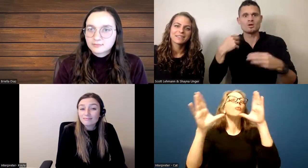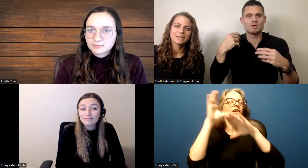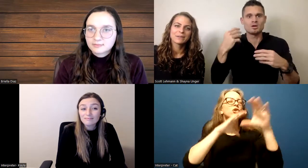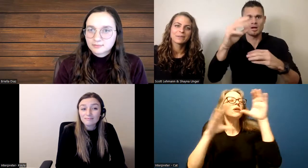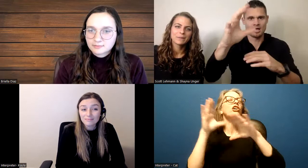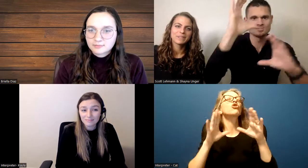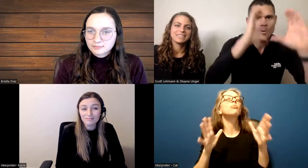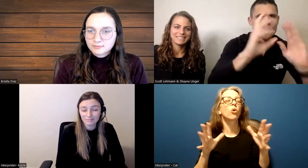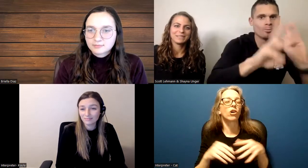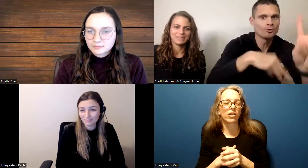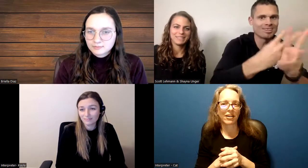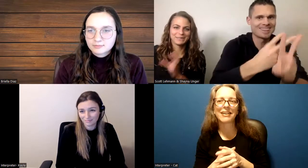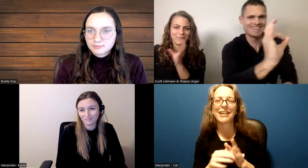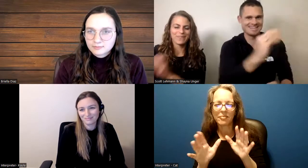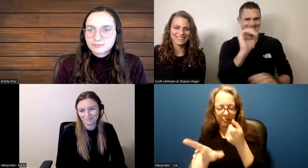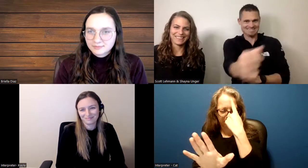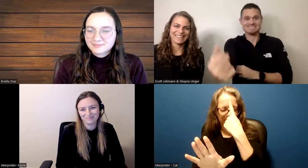Oh, I wanted to be an explorer